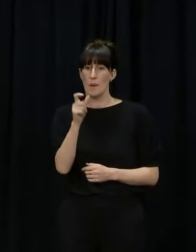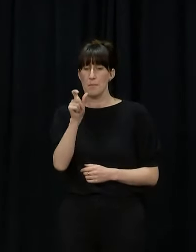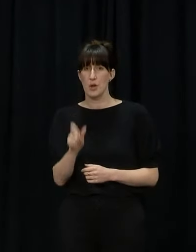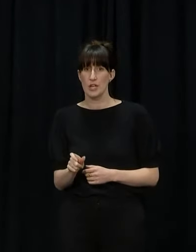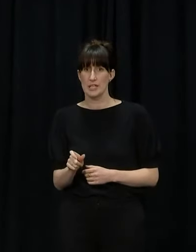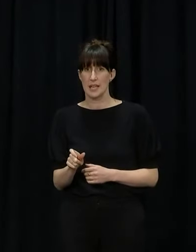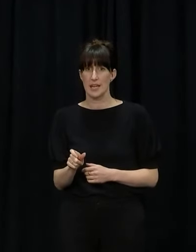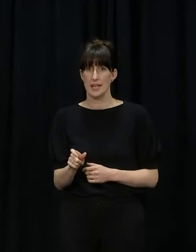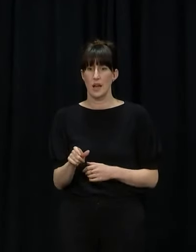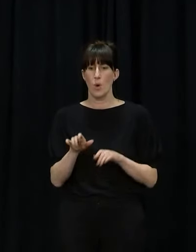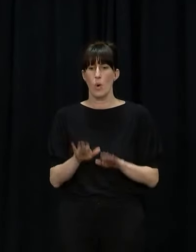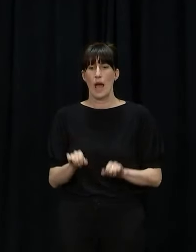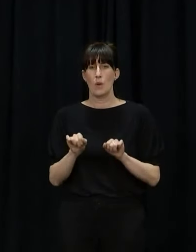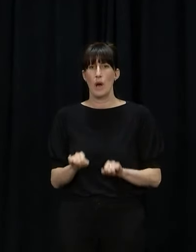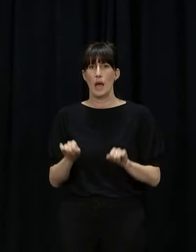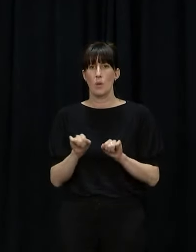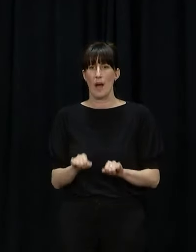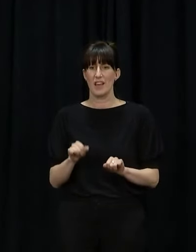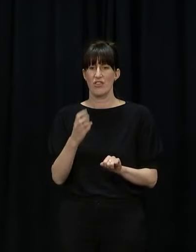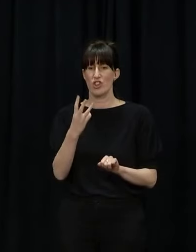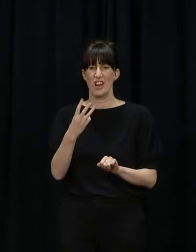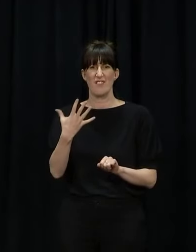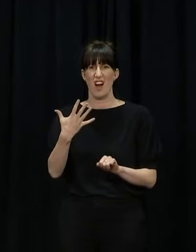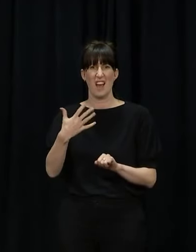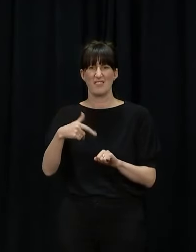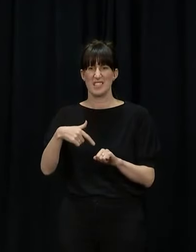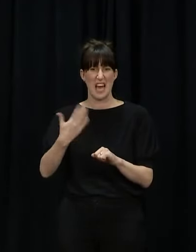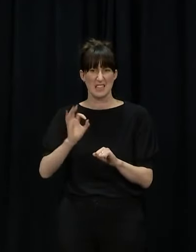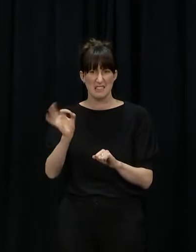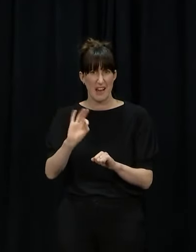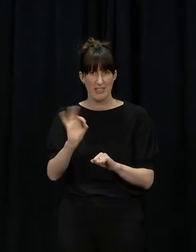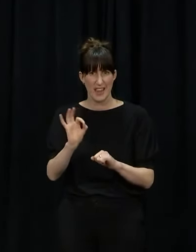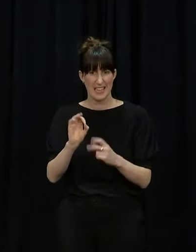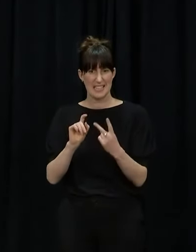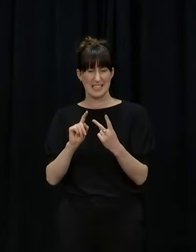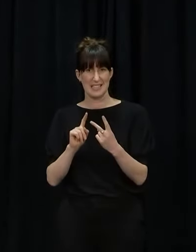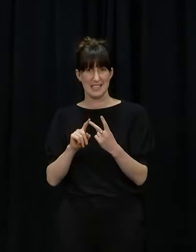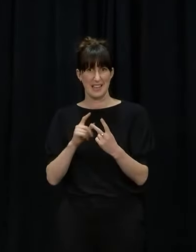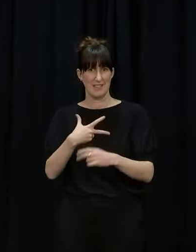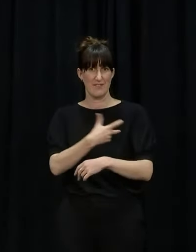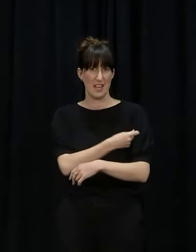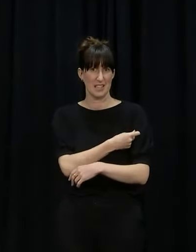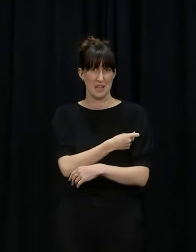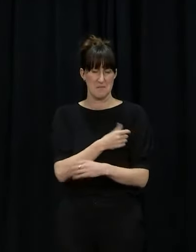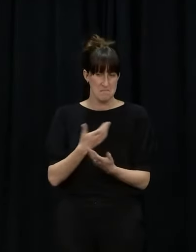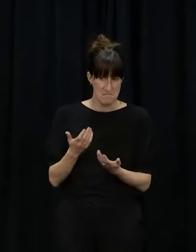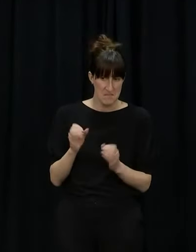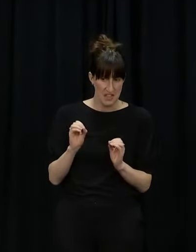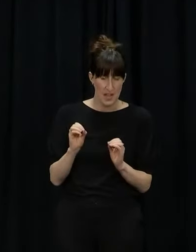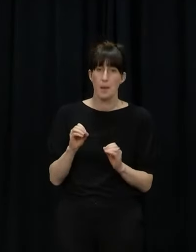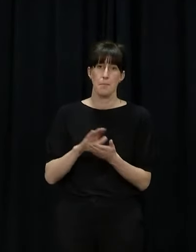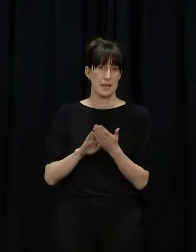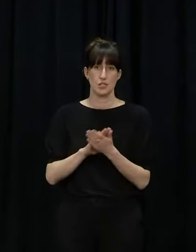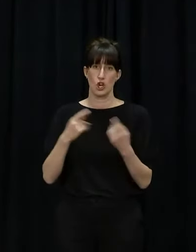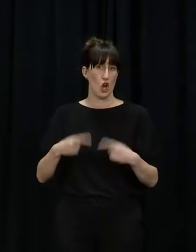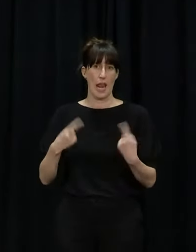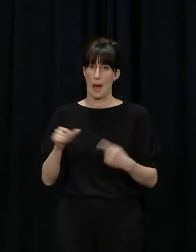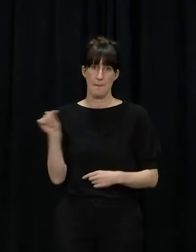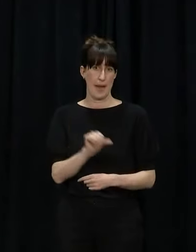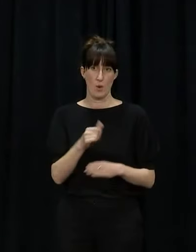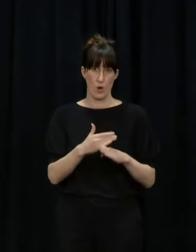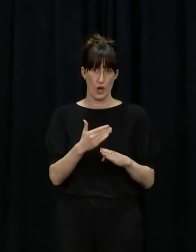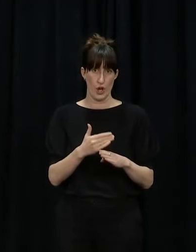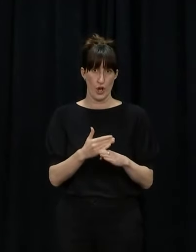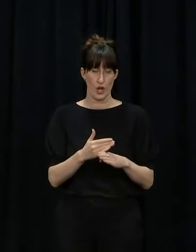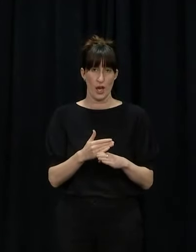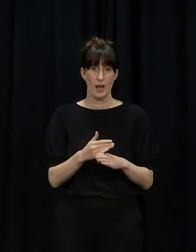person has been told they cannot enter the facility until they comply with the order. All remaining were fully